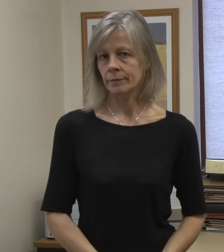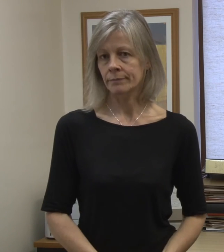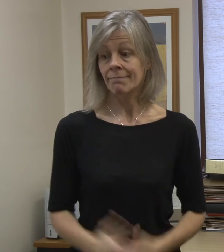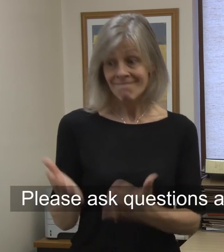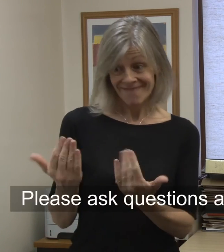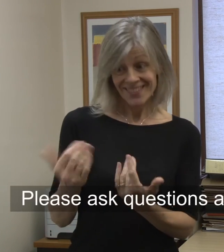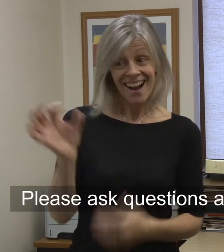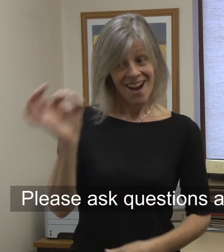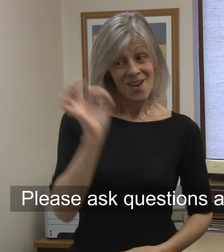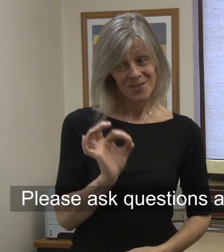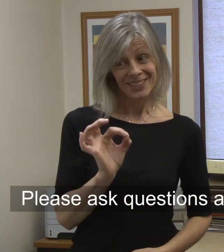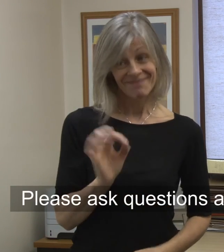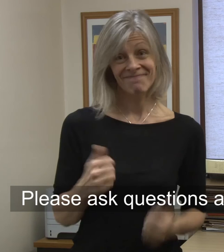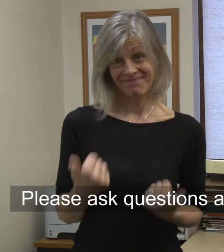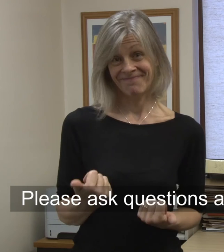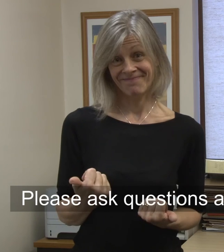Please ask questions at any time.